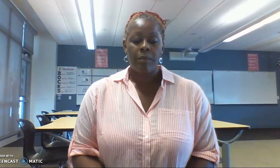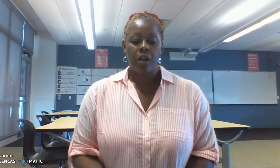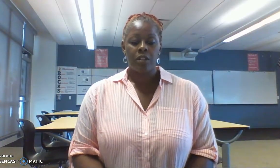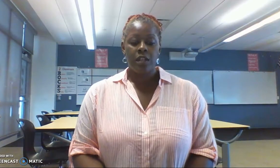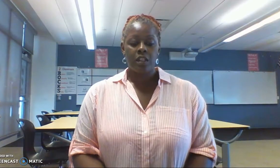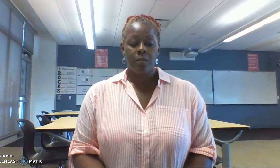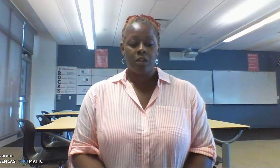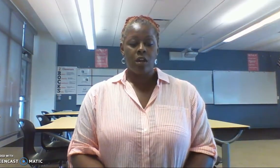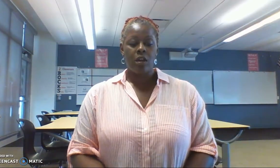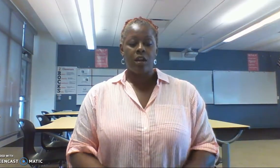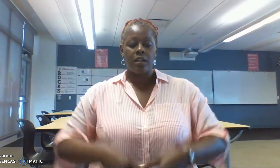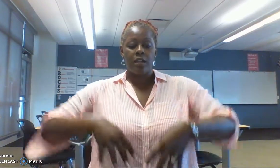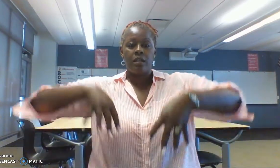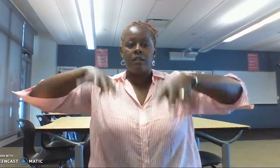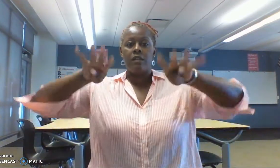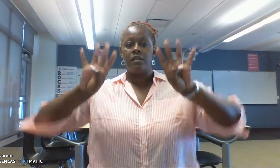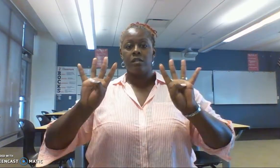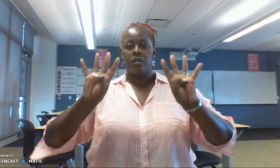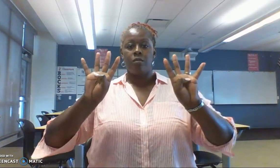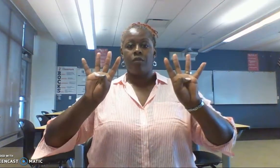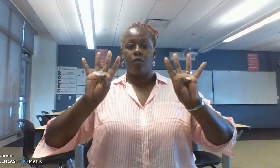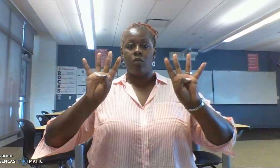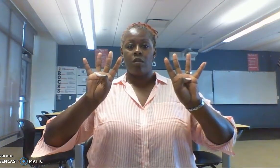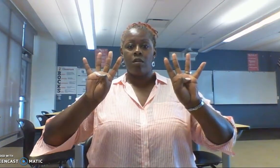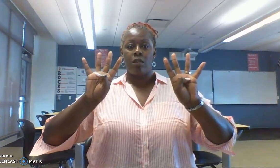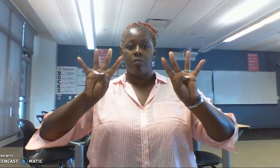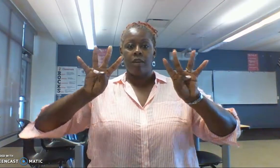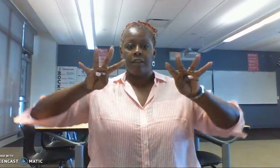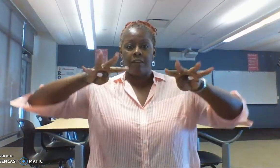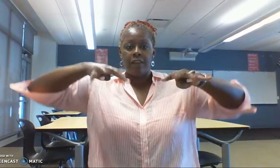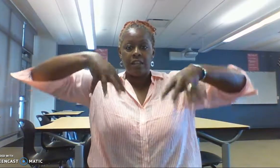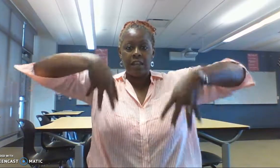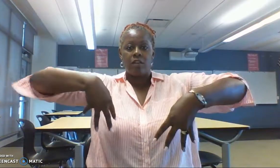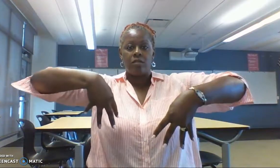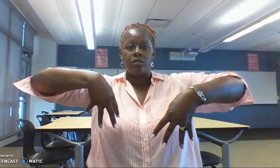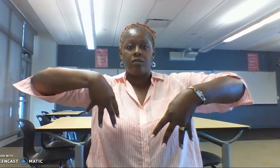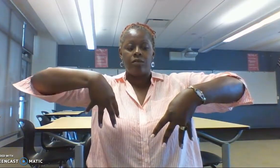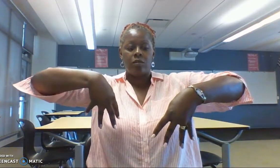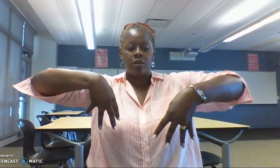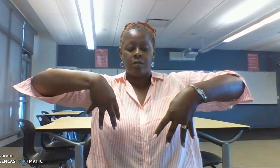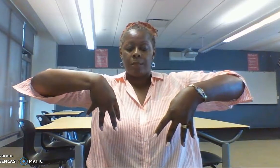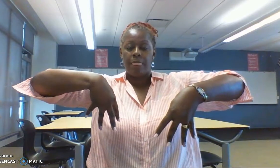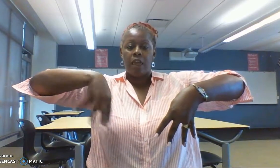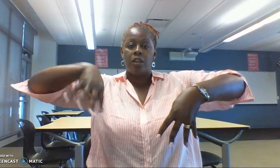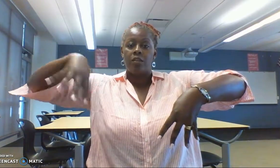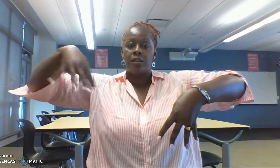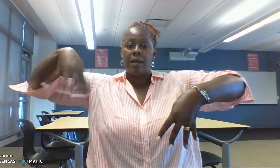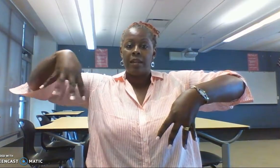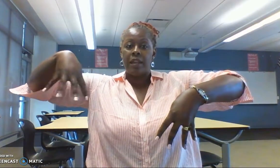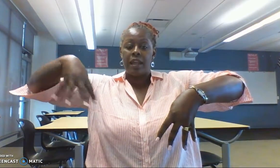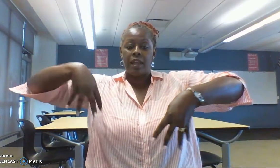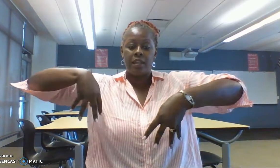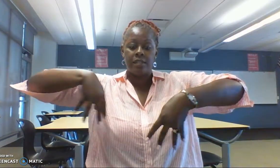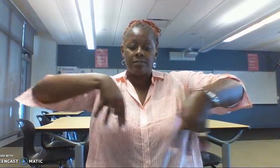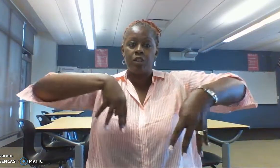March, let us march on. This is a number 4. Bring the feet down to the floor. Your dominant hand is